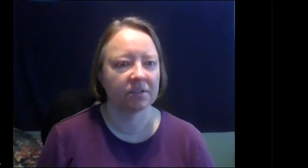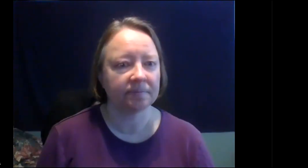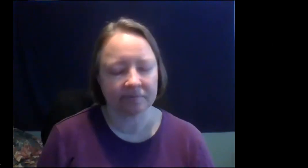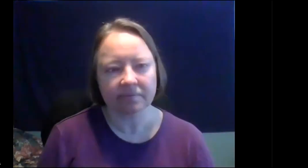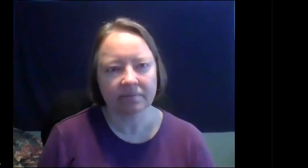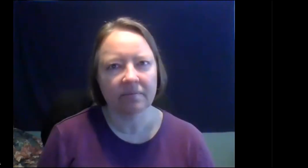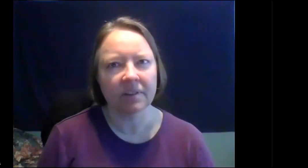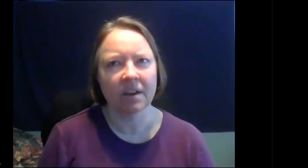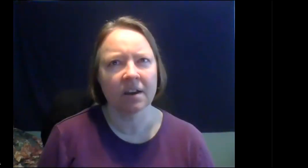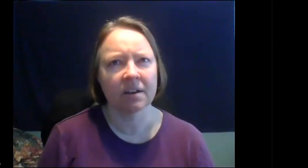situation.